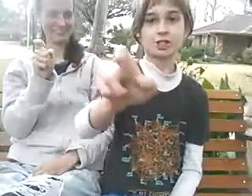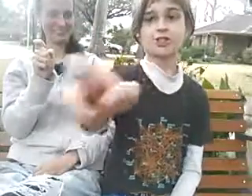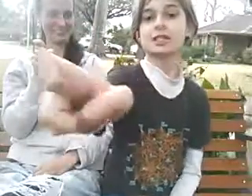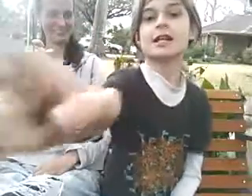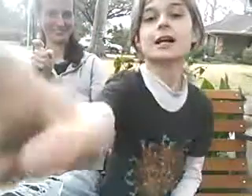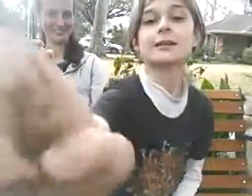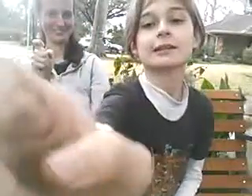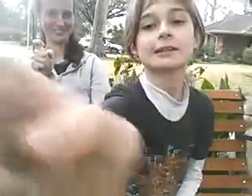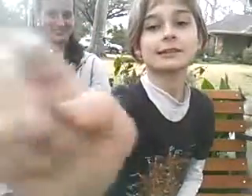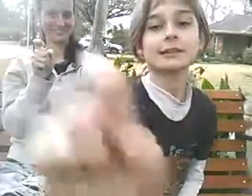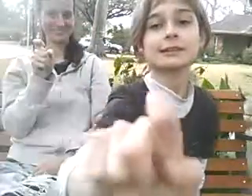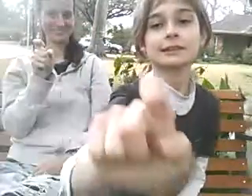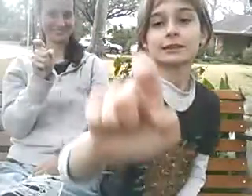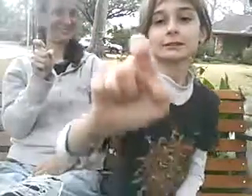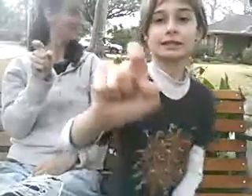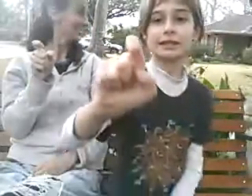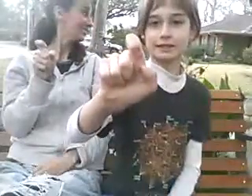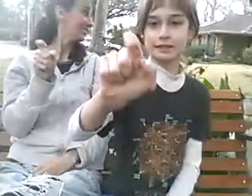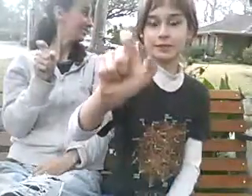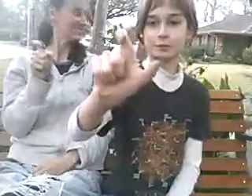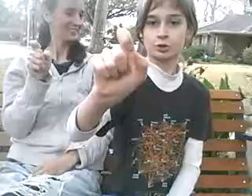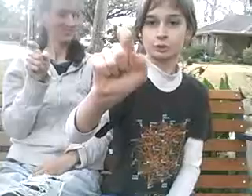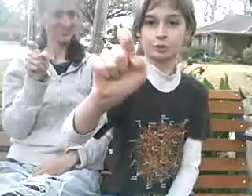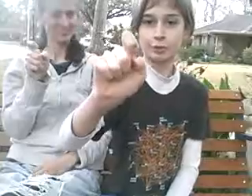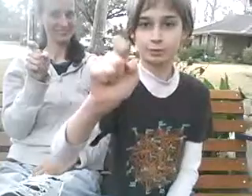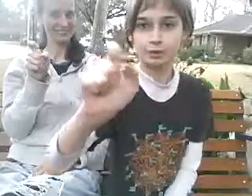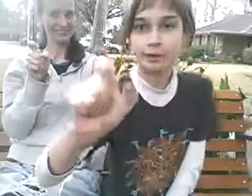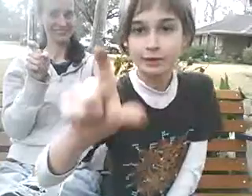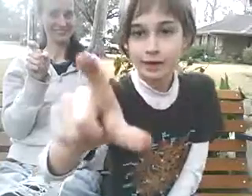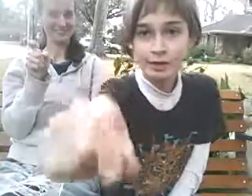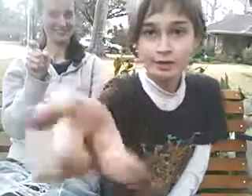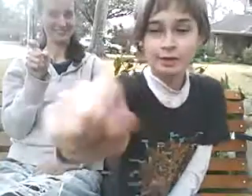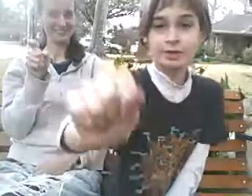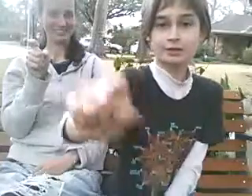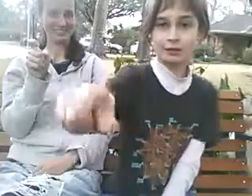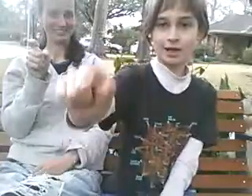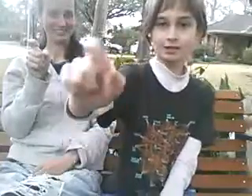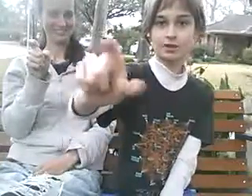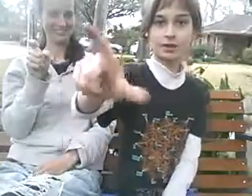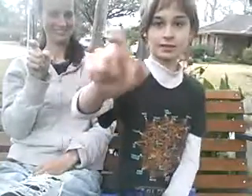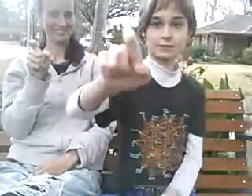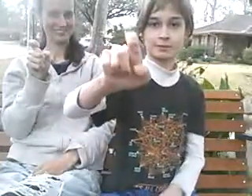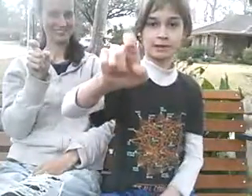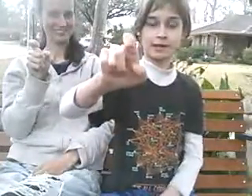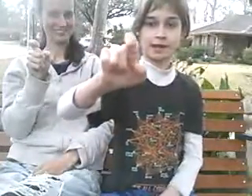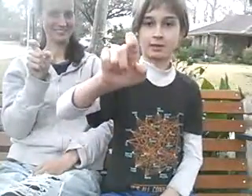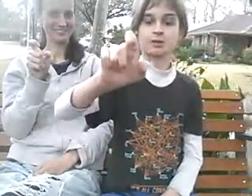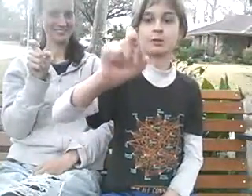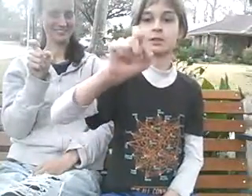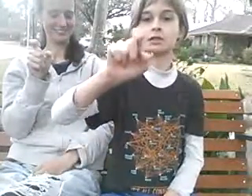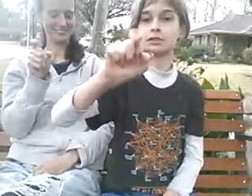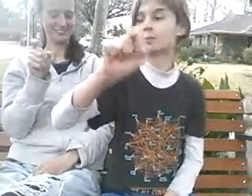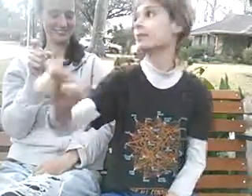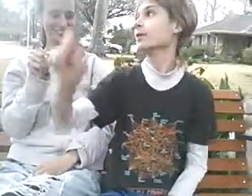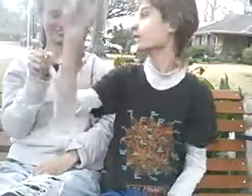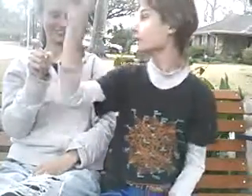X, R. Basically, like E except it's just a pointer and just it's a T-Rex claw except it's a X. I mean it's an E. It's an E